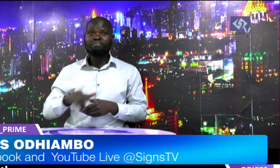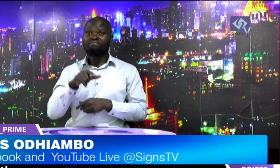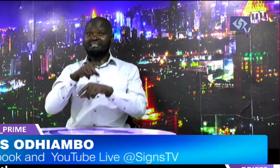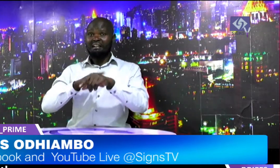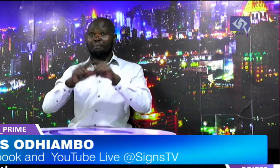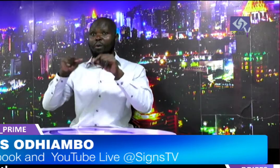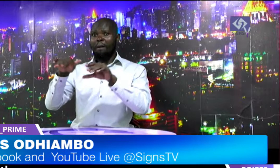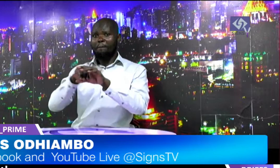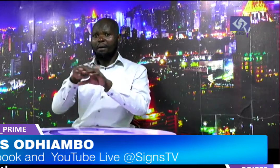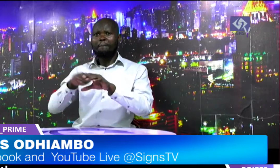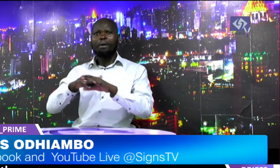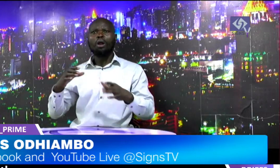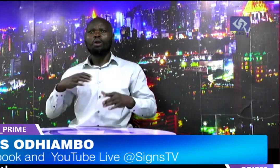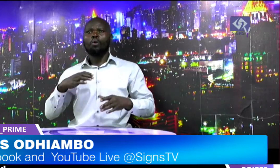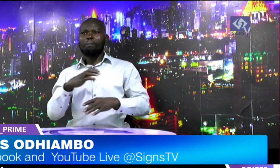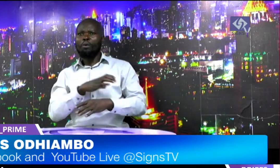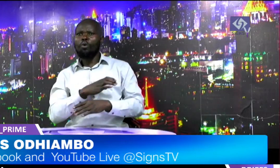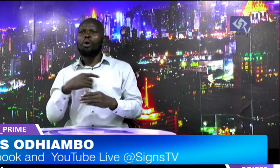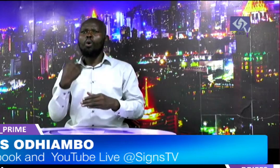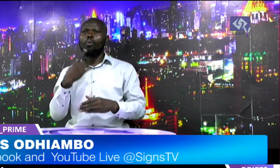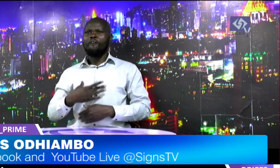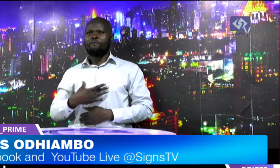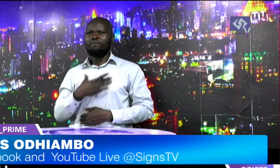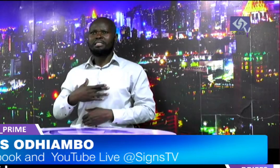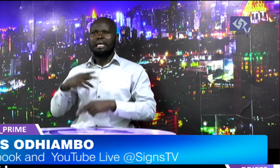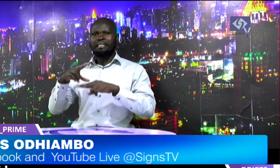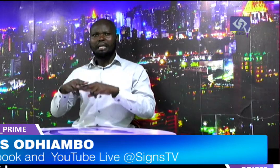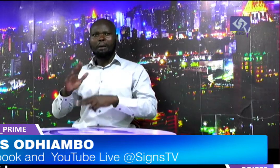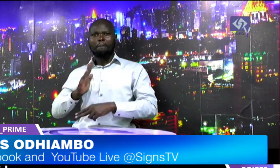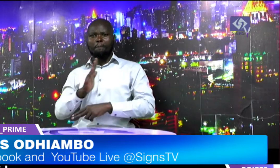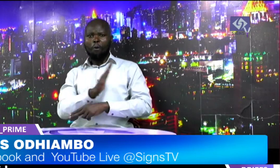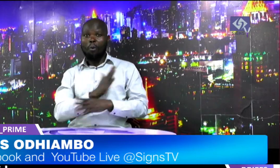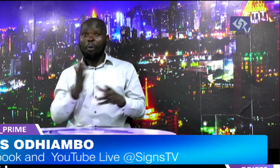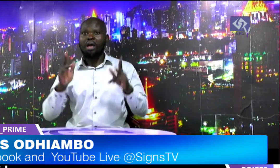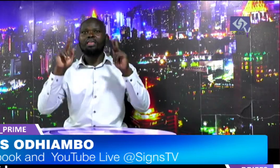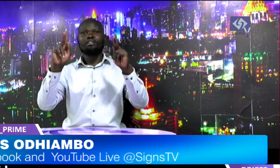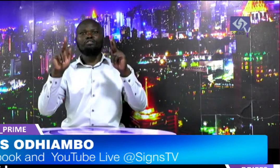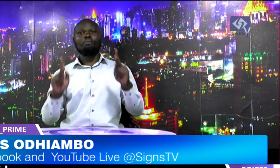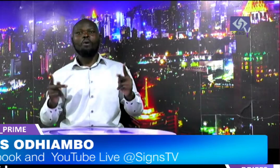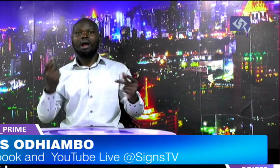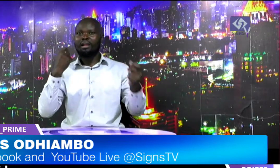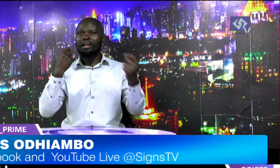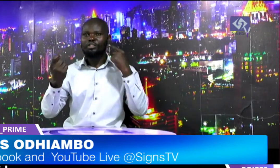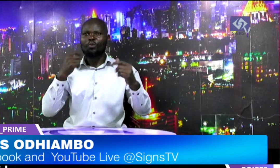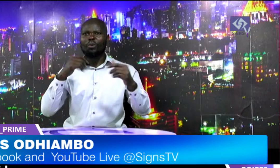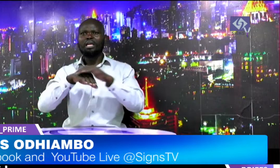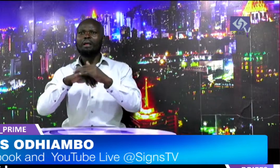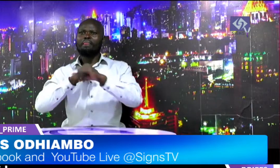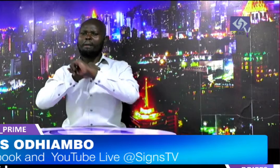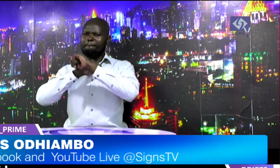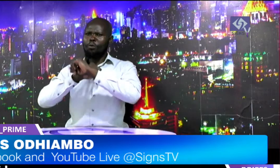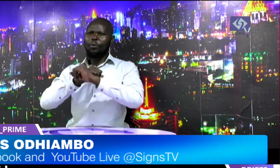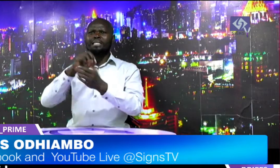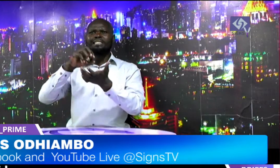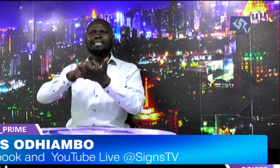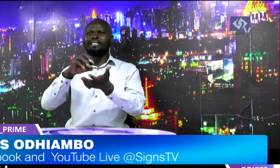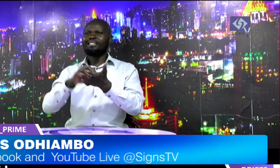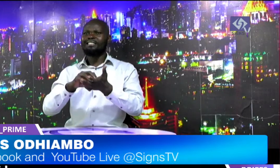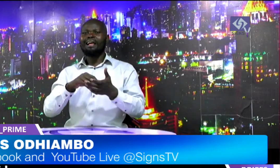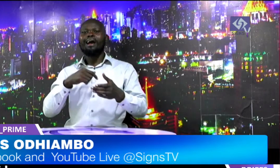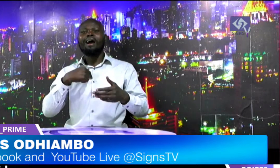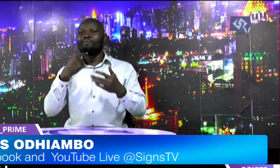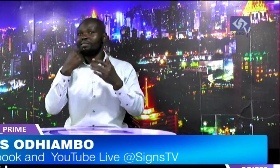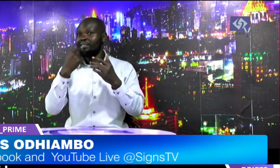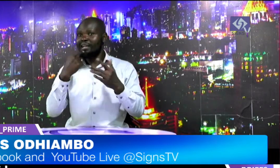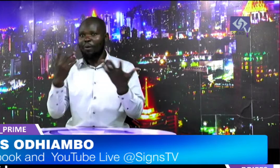Kericho counties. According to members of the committee who visited the site on the border of Kisumu and Kericho